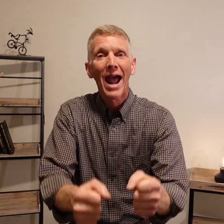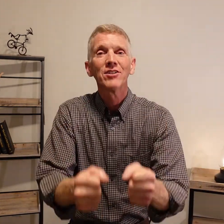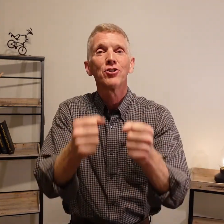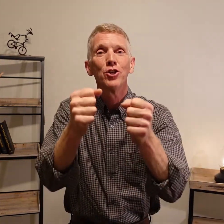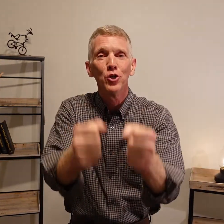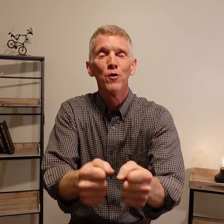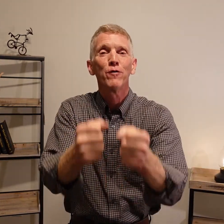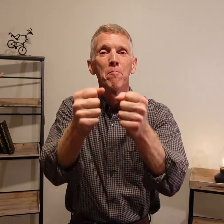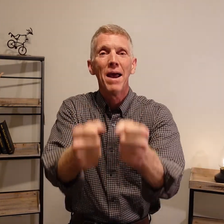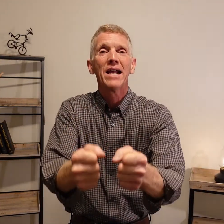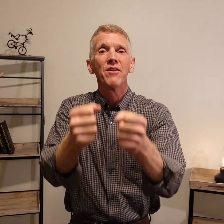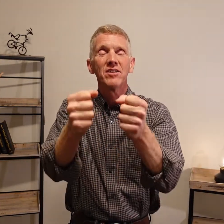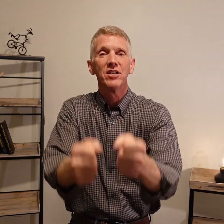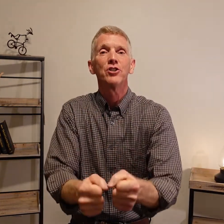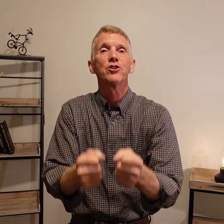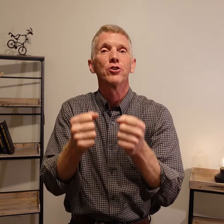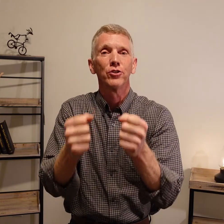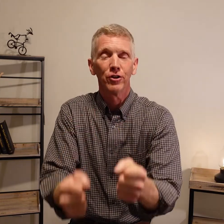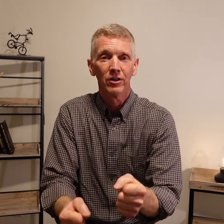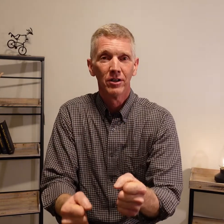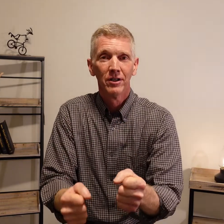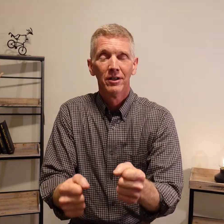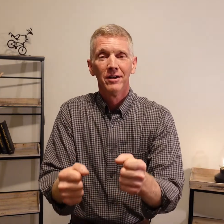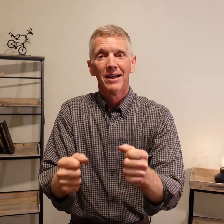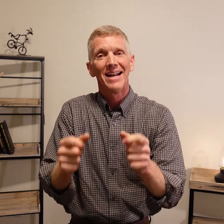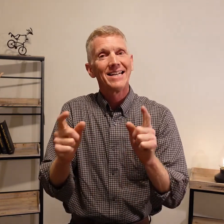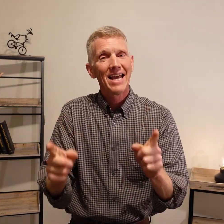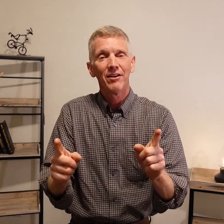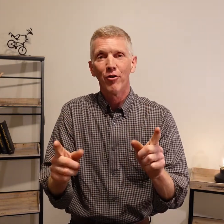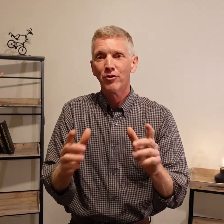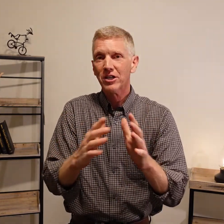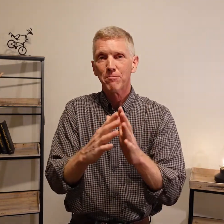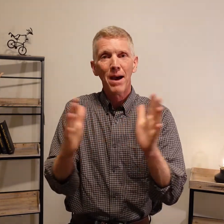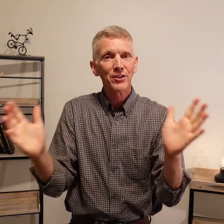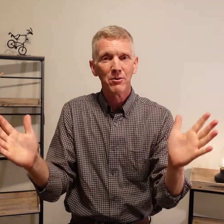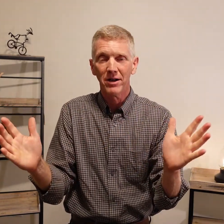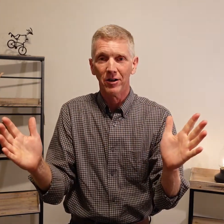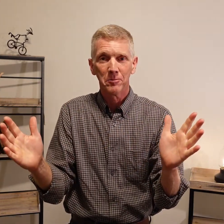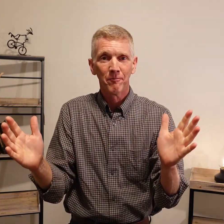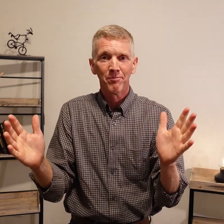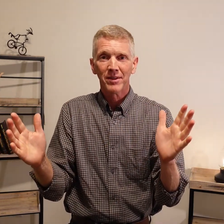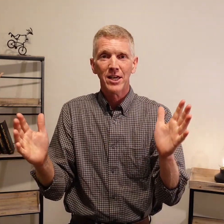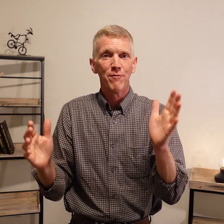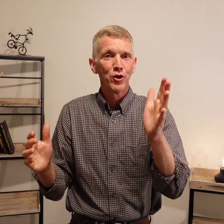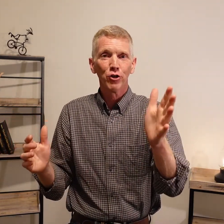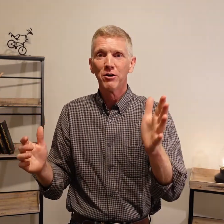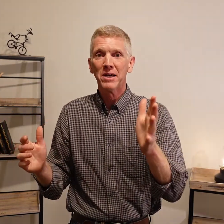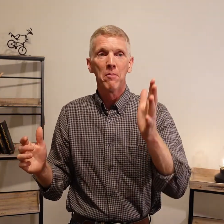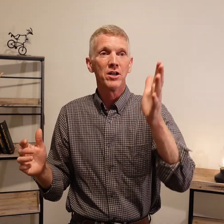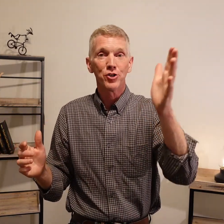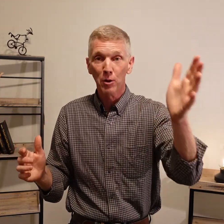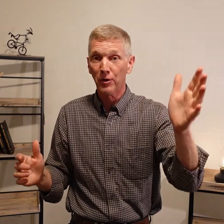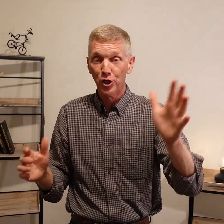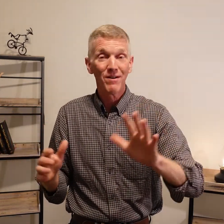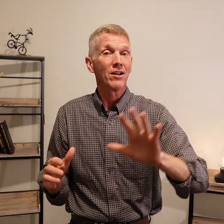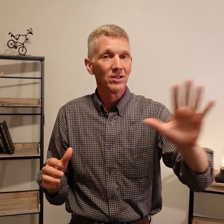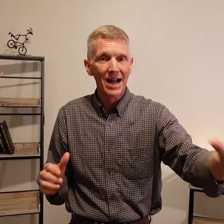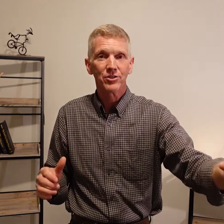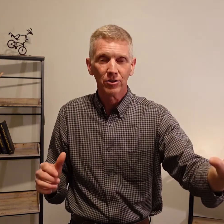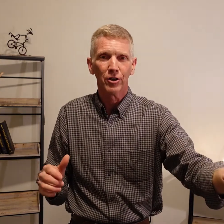to you for making the decision to learn. And again, there's a spectrum here. If you're learning to become an interpreter, you've got a lot to learn,